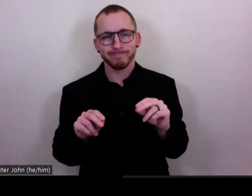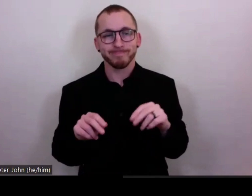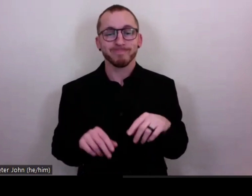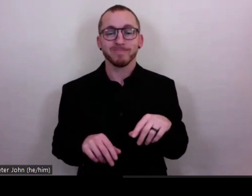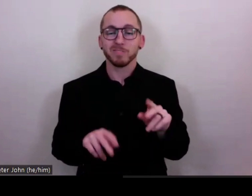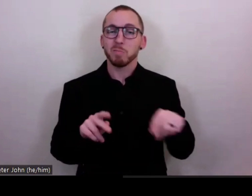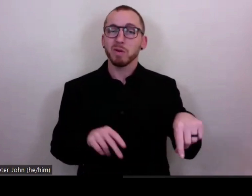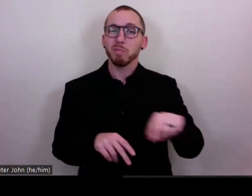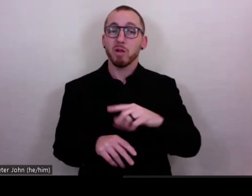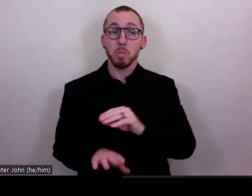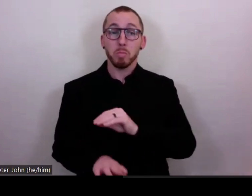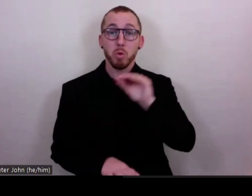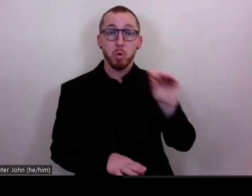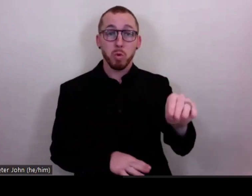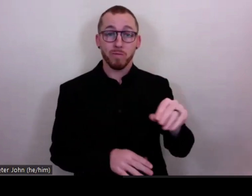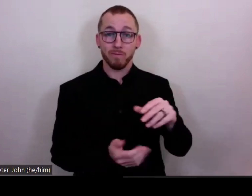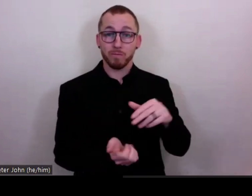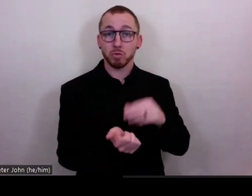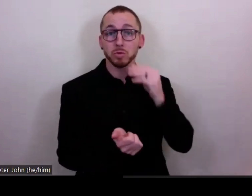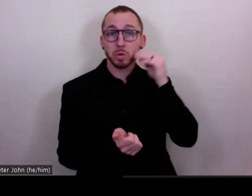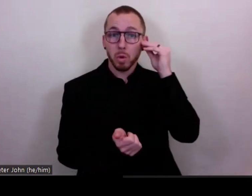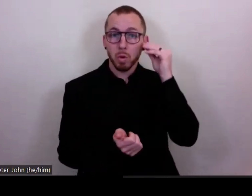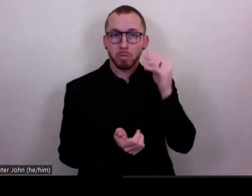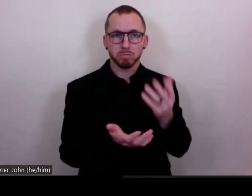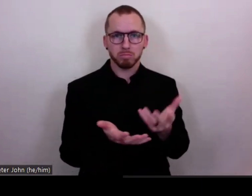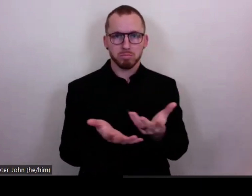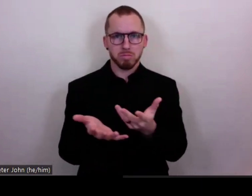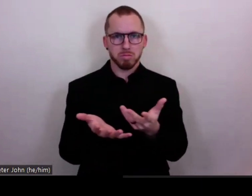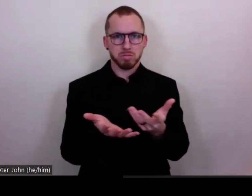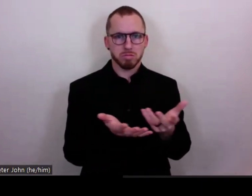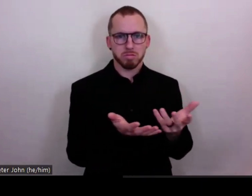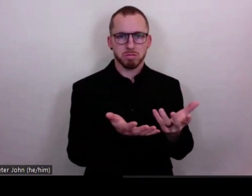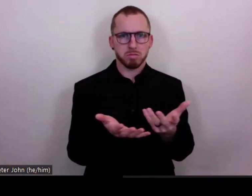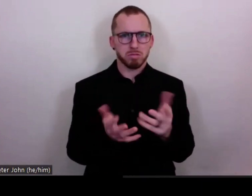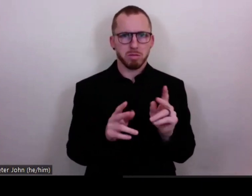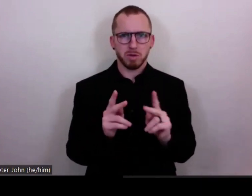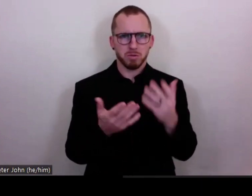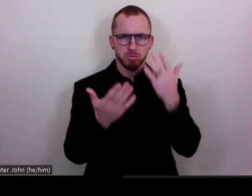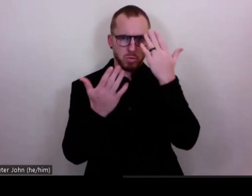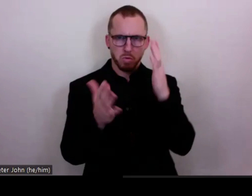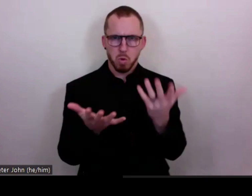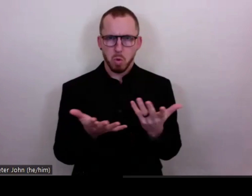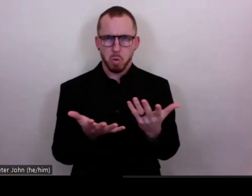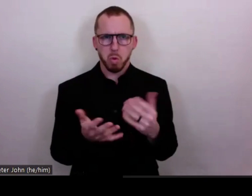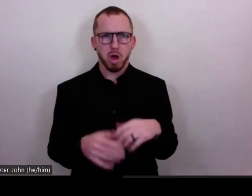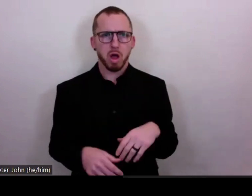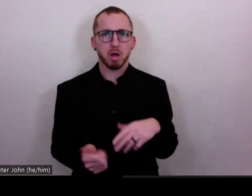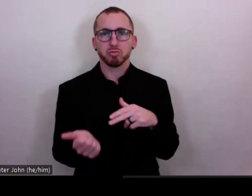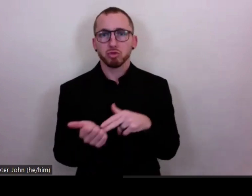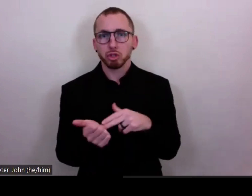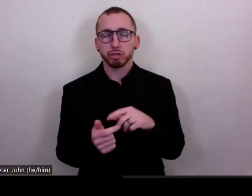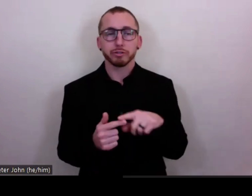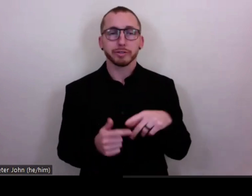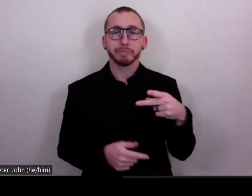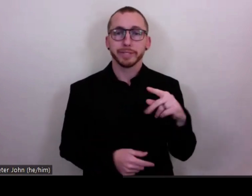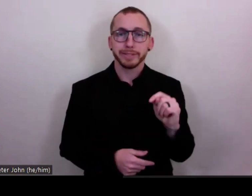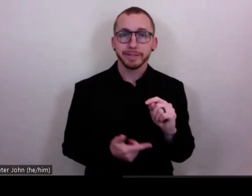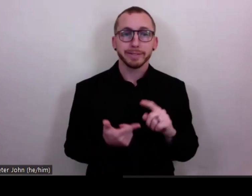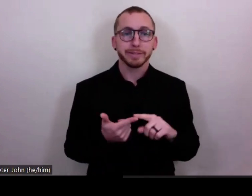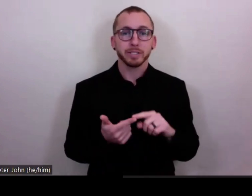know what the difference is between a GNA, a nurse, the physical therapist,